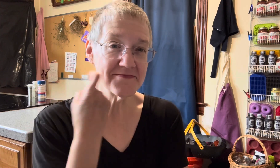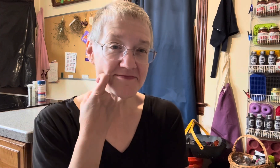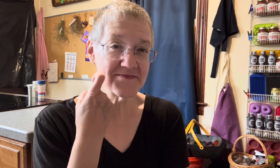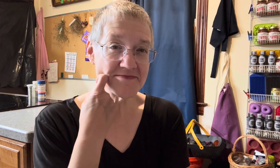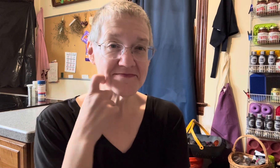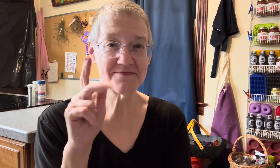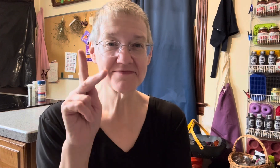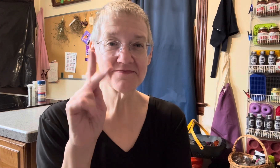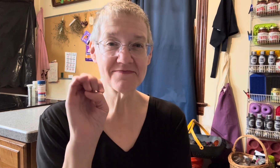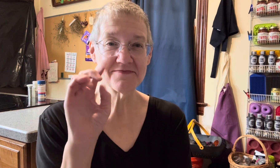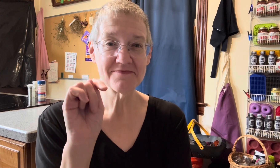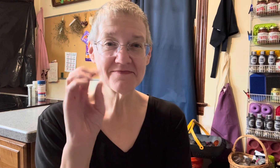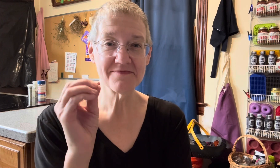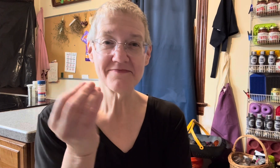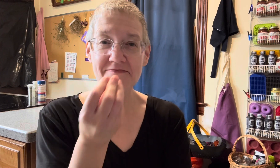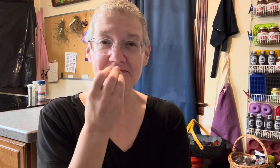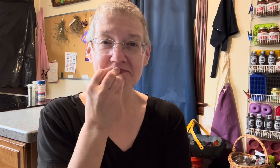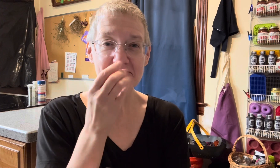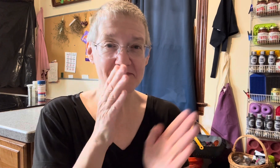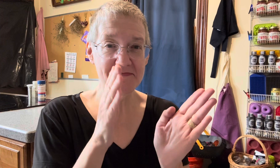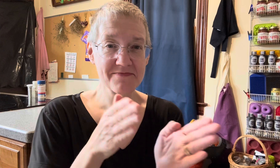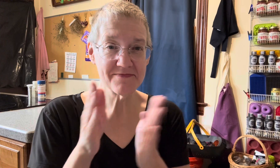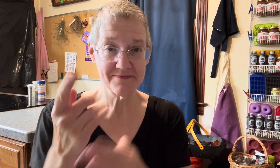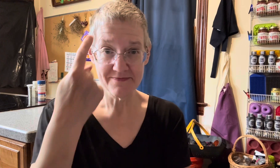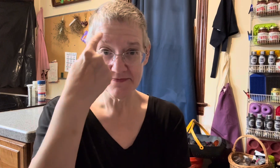my recent keto food prep.